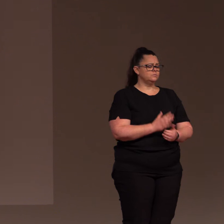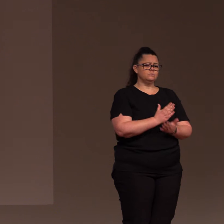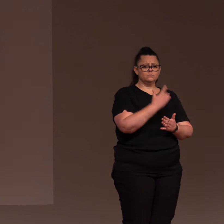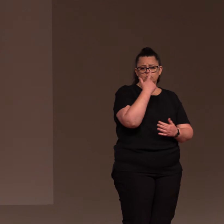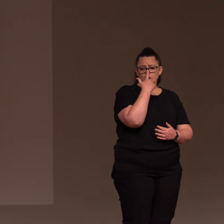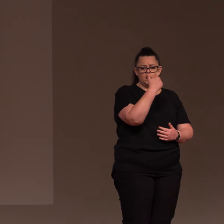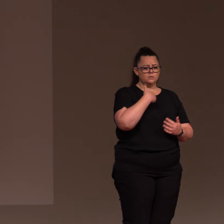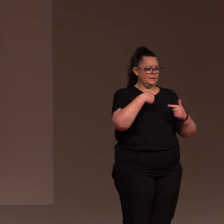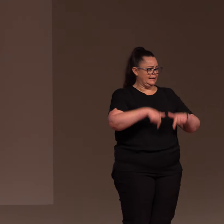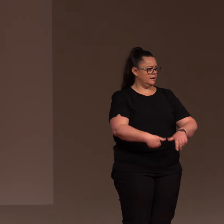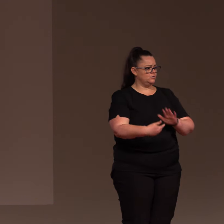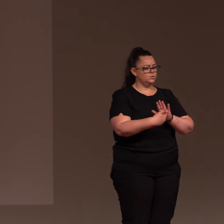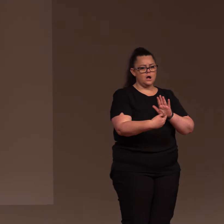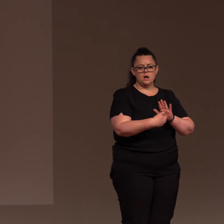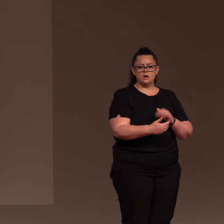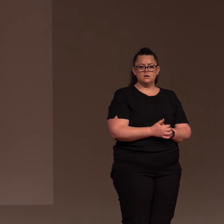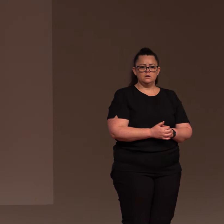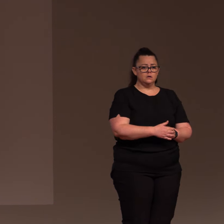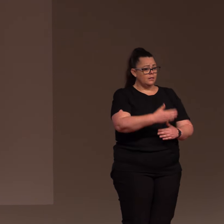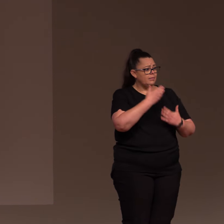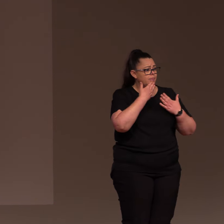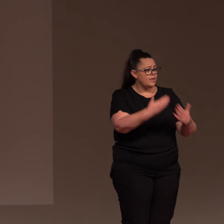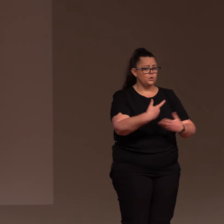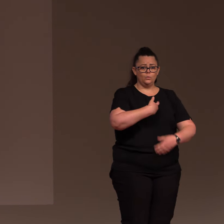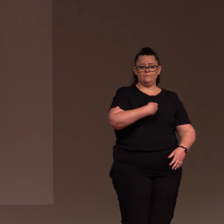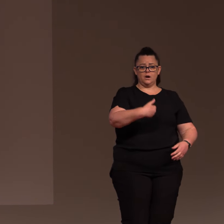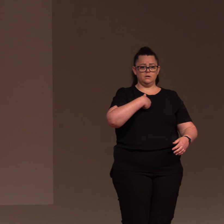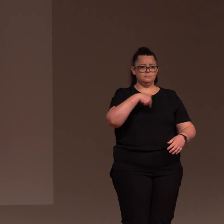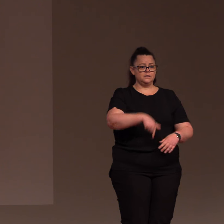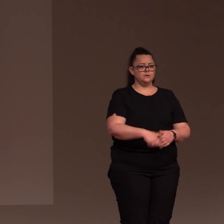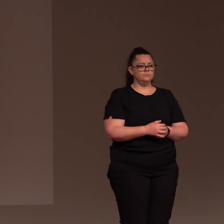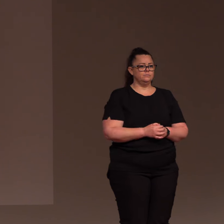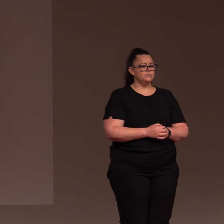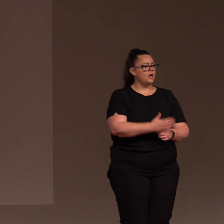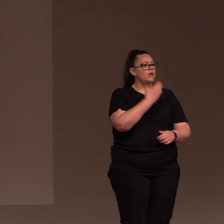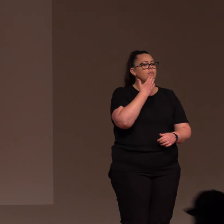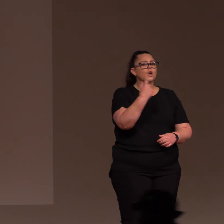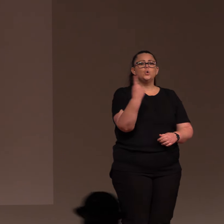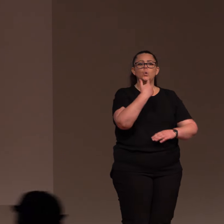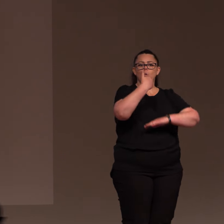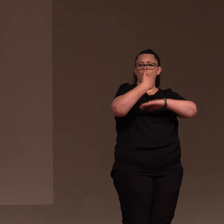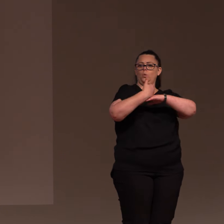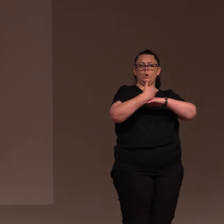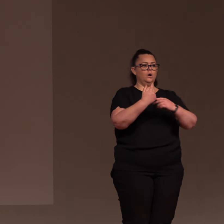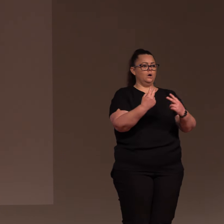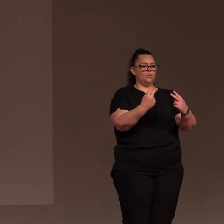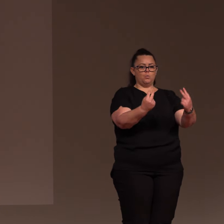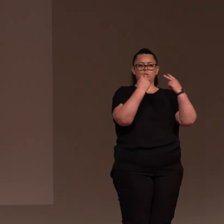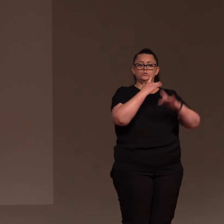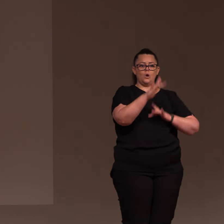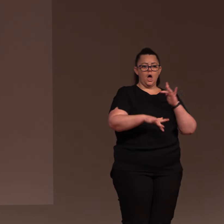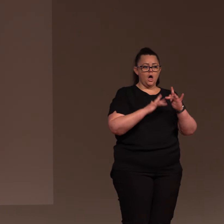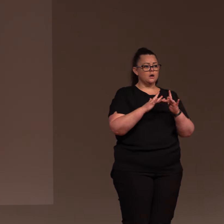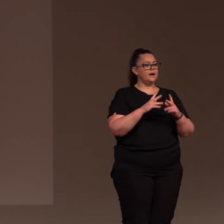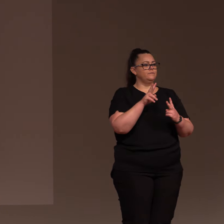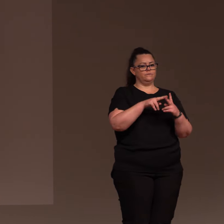here today, so thank you so much for having me. Thank you to you watching at home. We are streaming this live, and we also have our Auslan